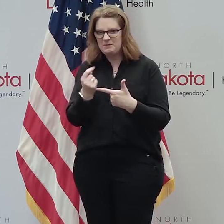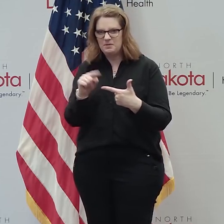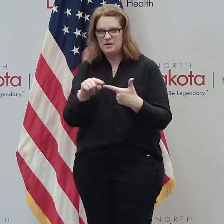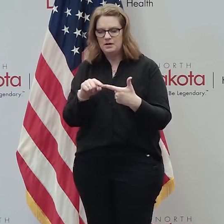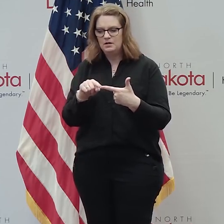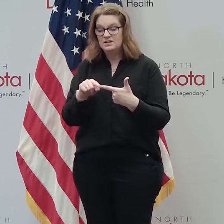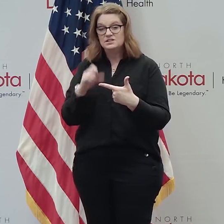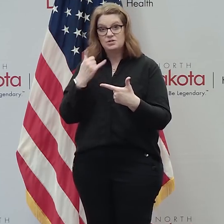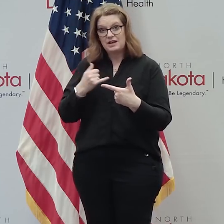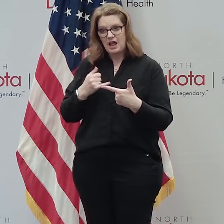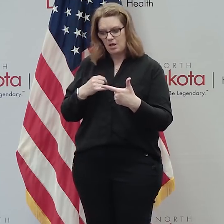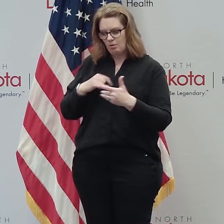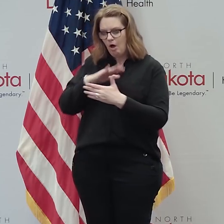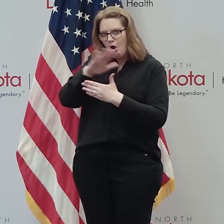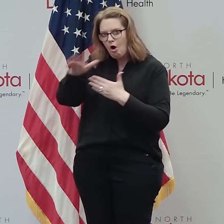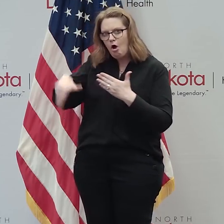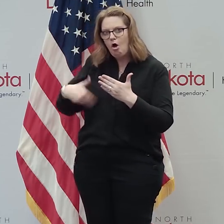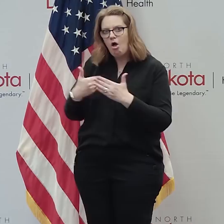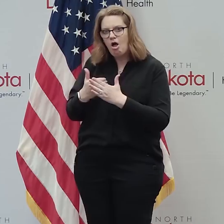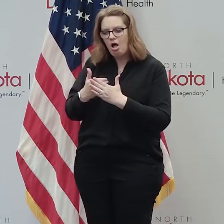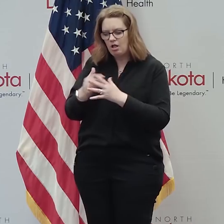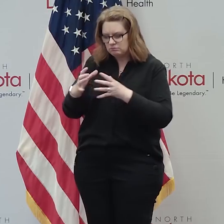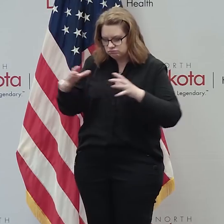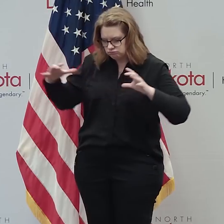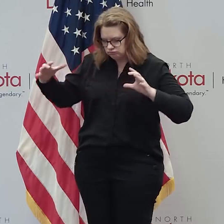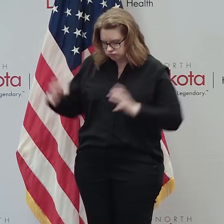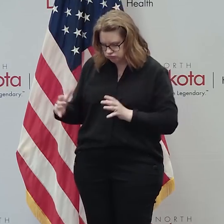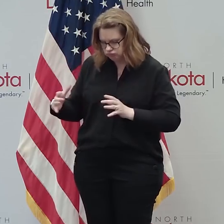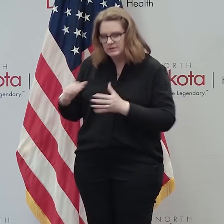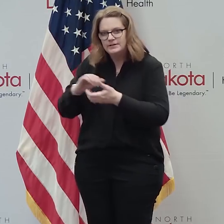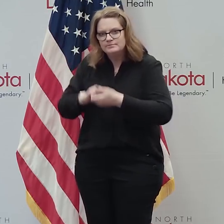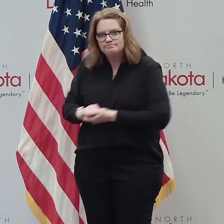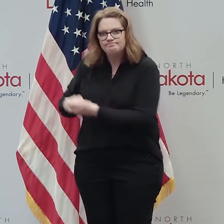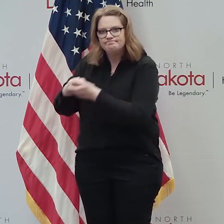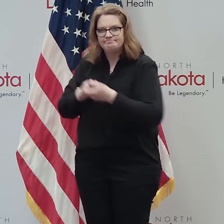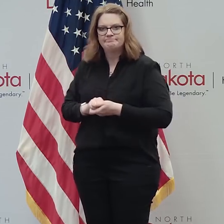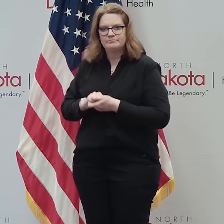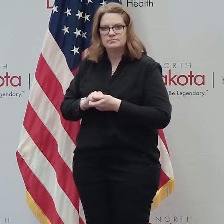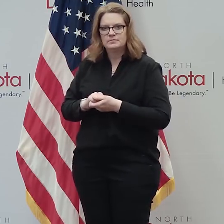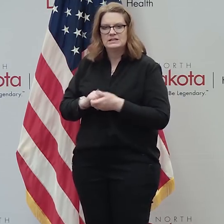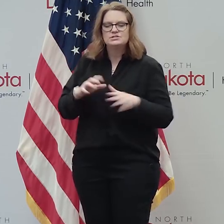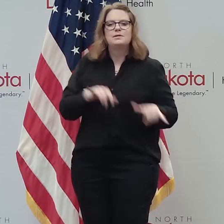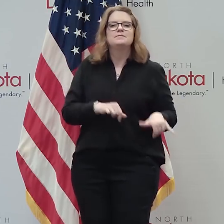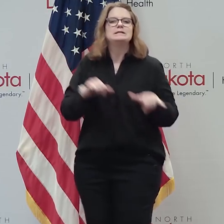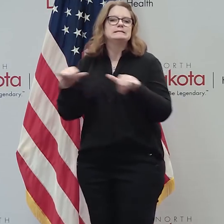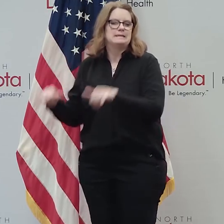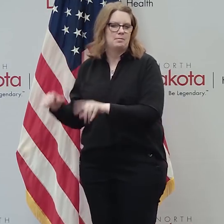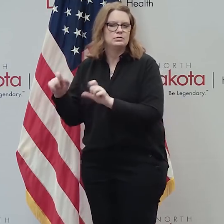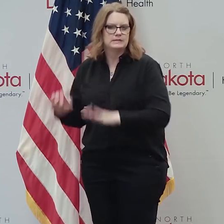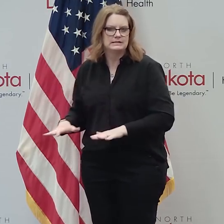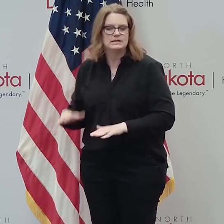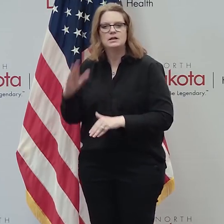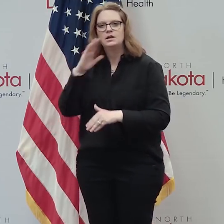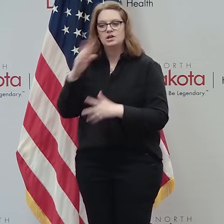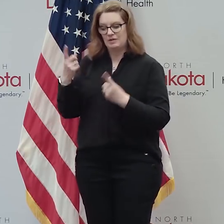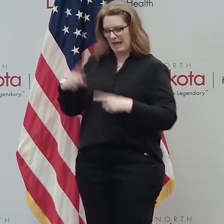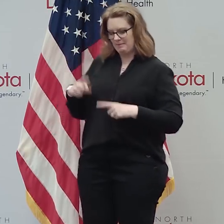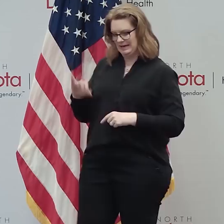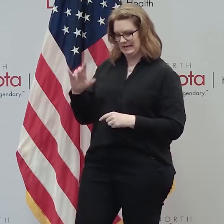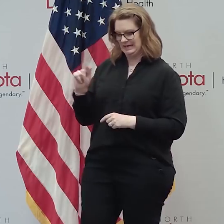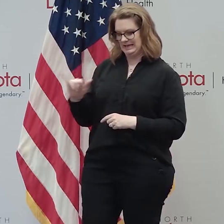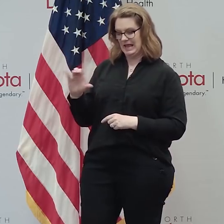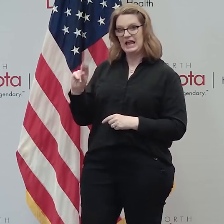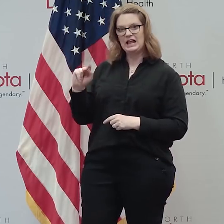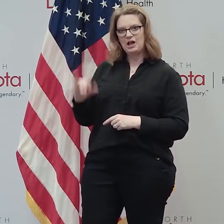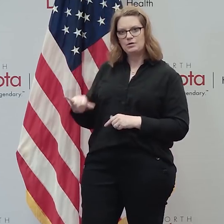we're going to combine together to work on getting the same kind of testing we've been doing in North Dakota going in Clay County in terms of